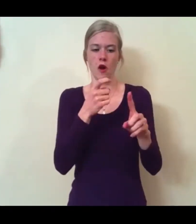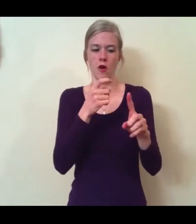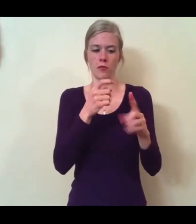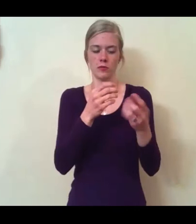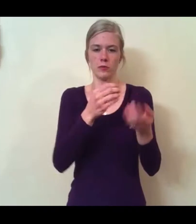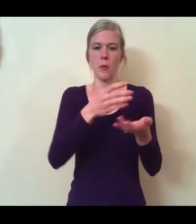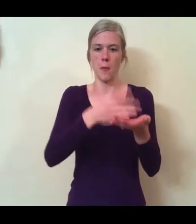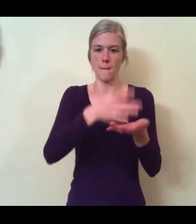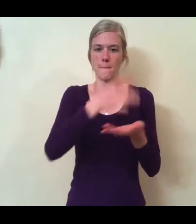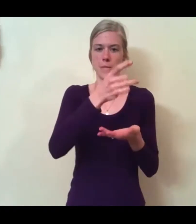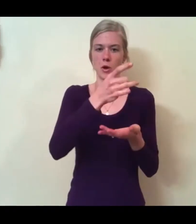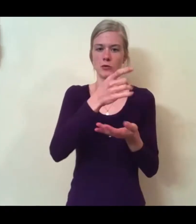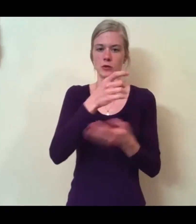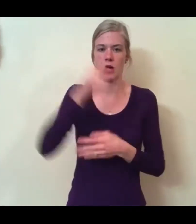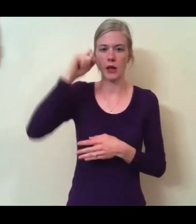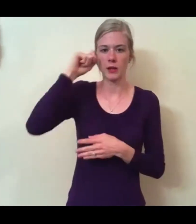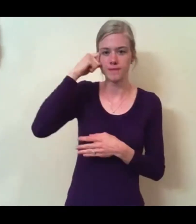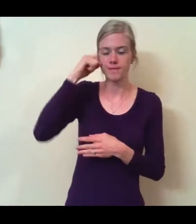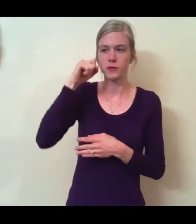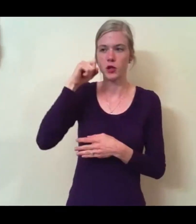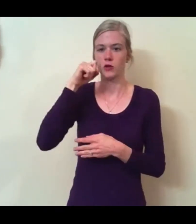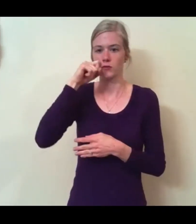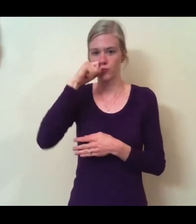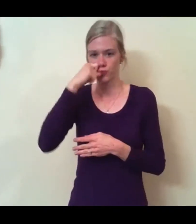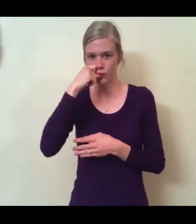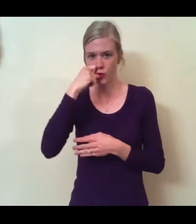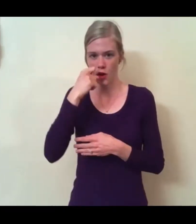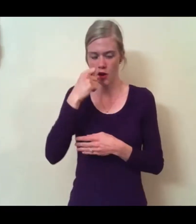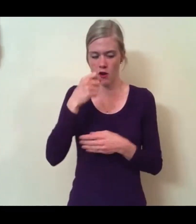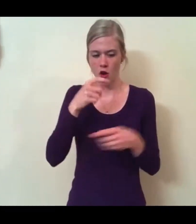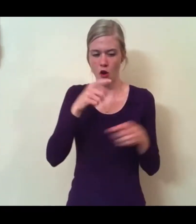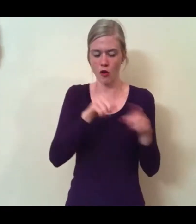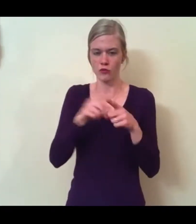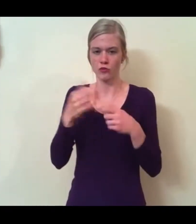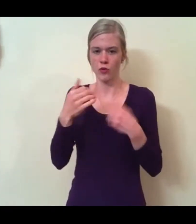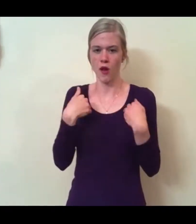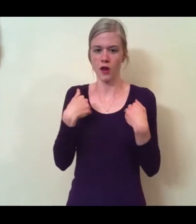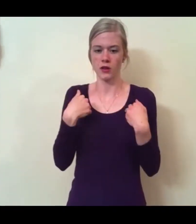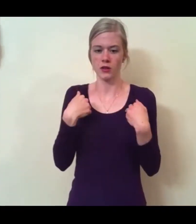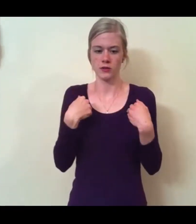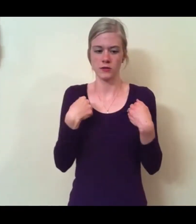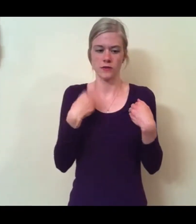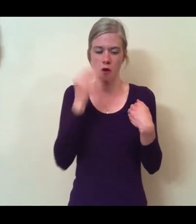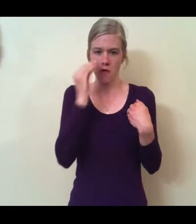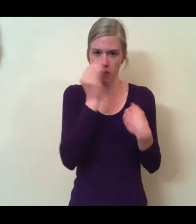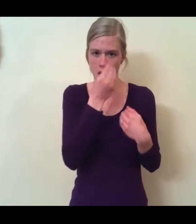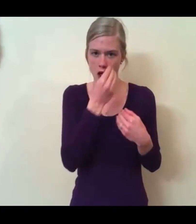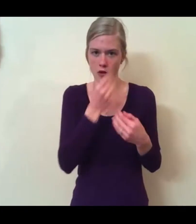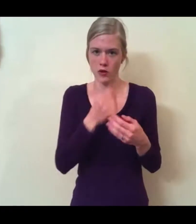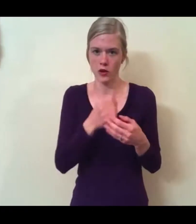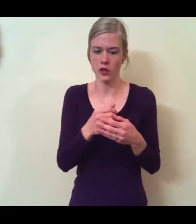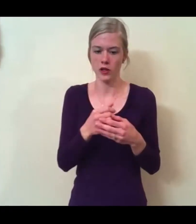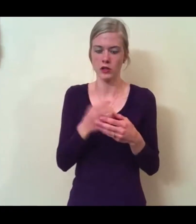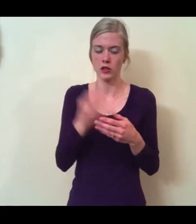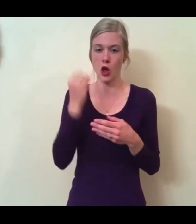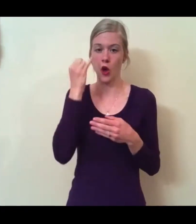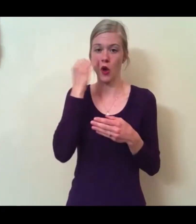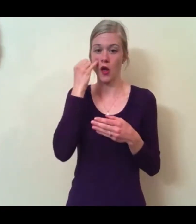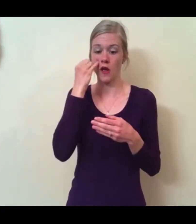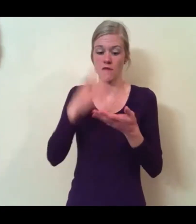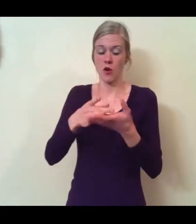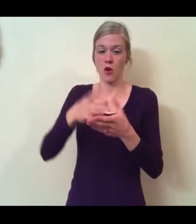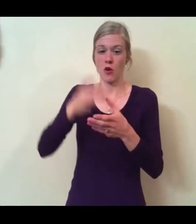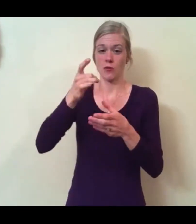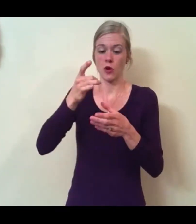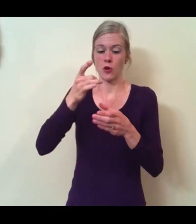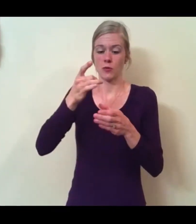they also have flowers. If you cut a bulb in half, you'll see that it has layers, which are leaves getting